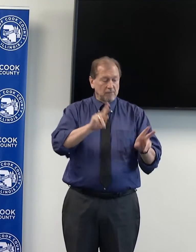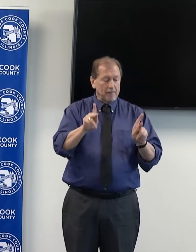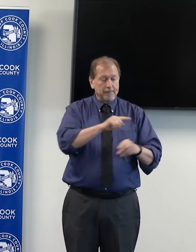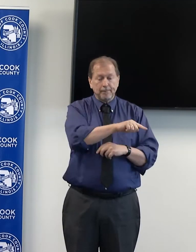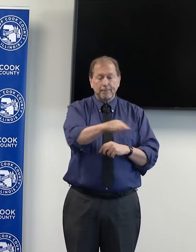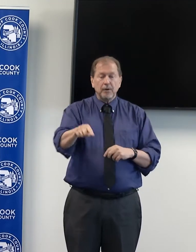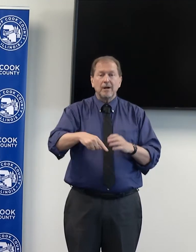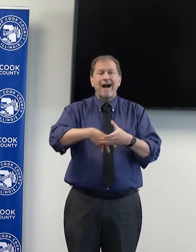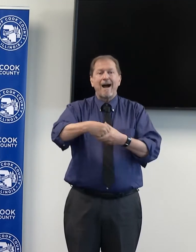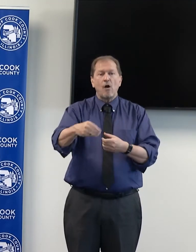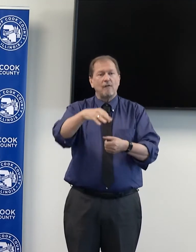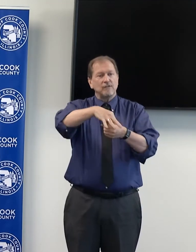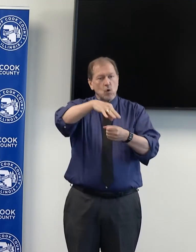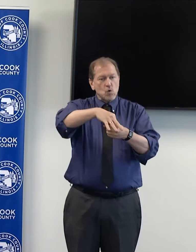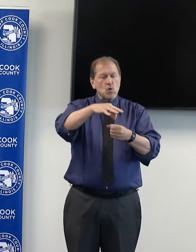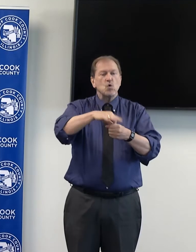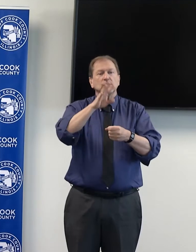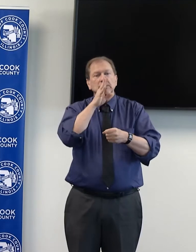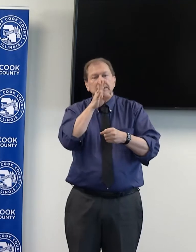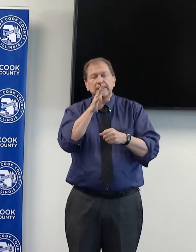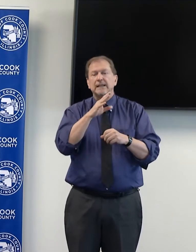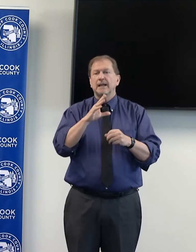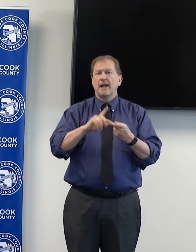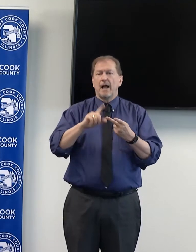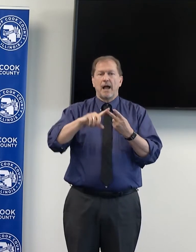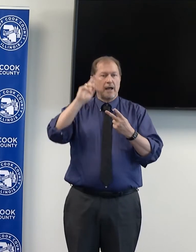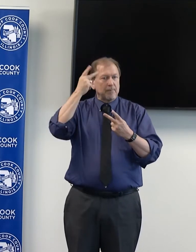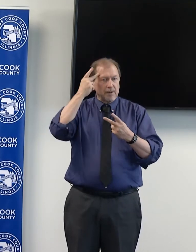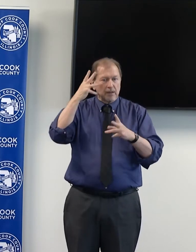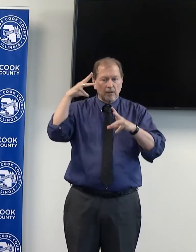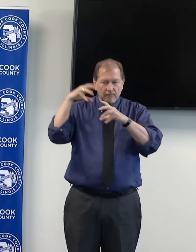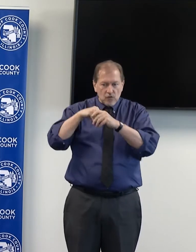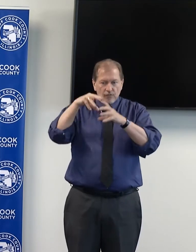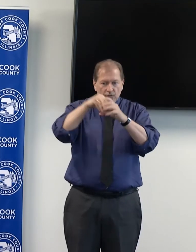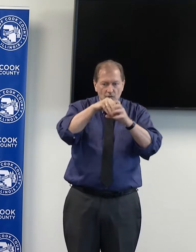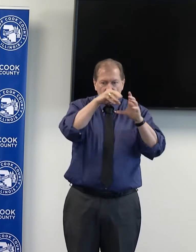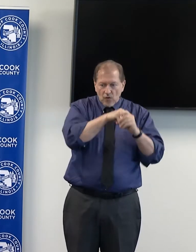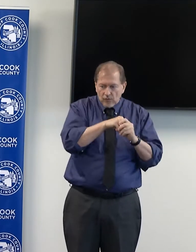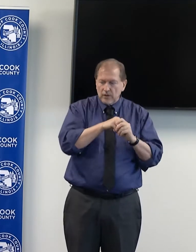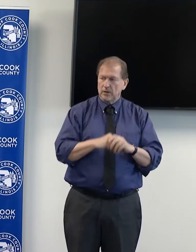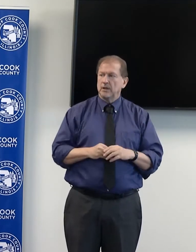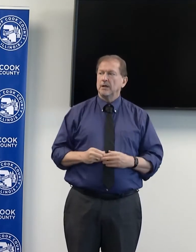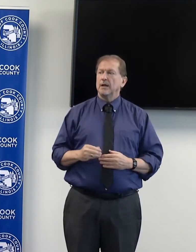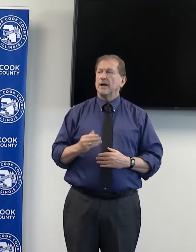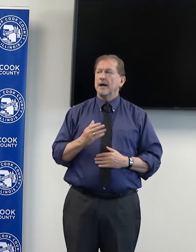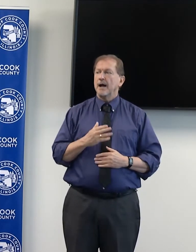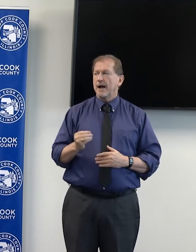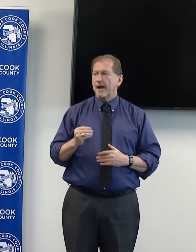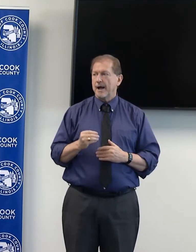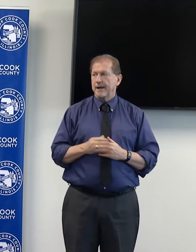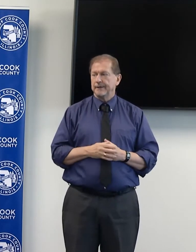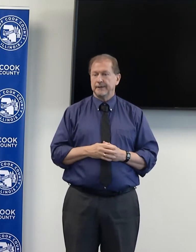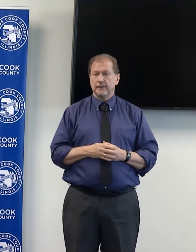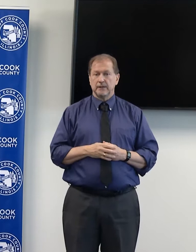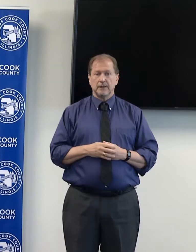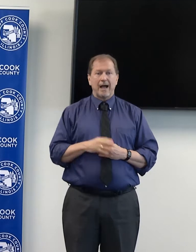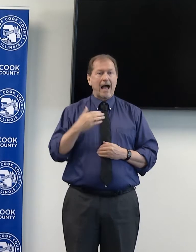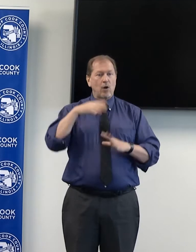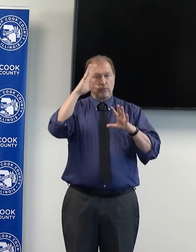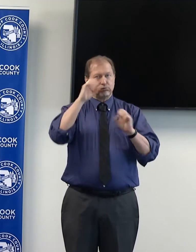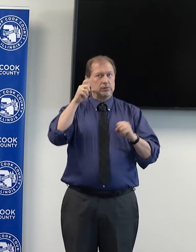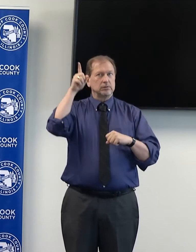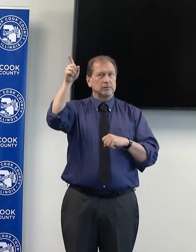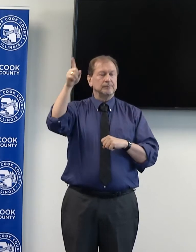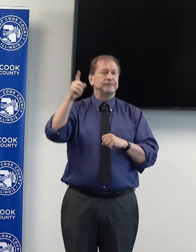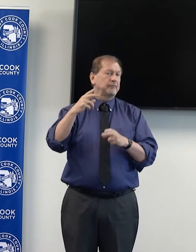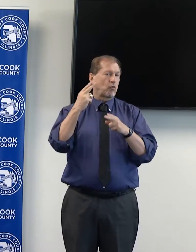engagement and political involvement. And clearly, you know, we have a white nationalist president, and as